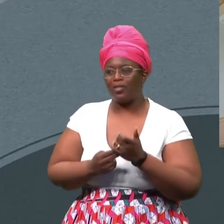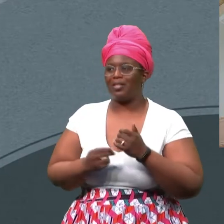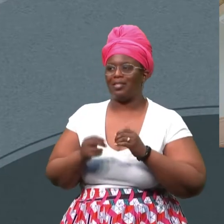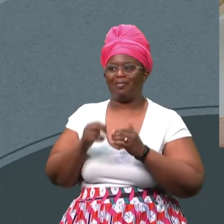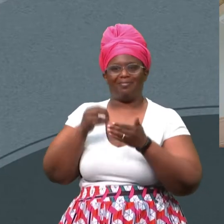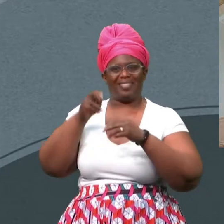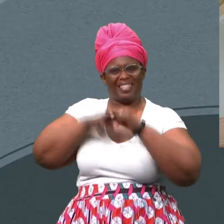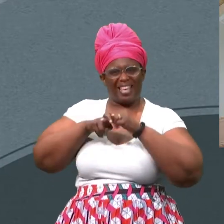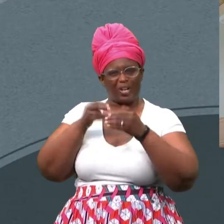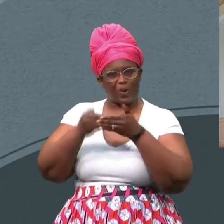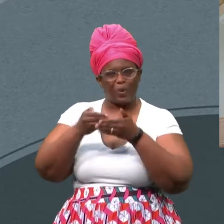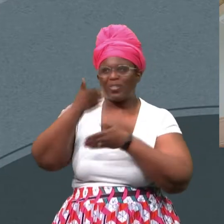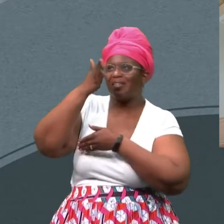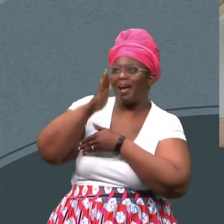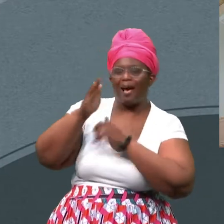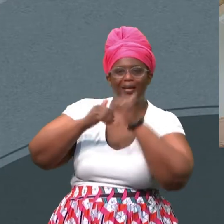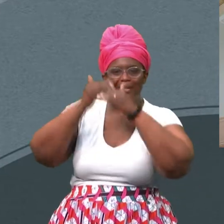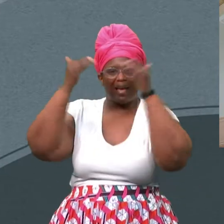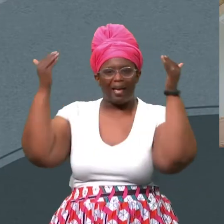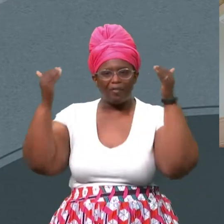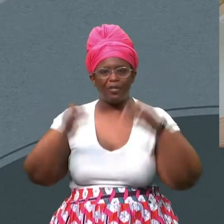scripture,